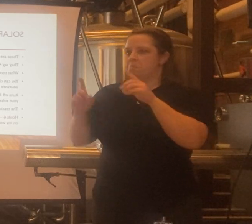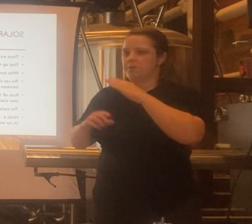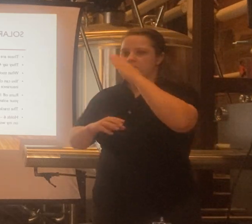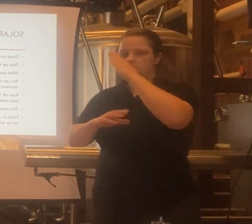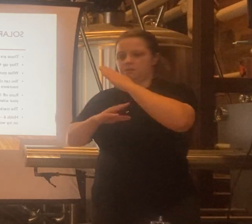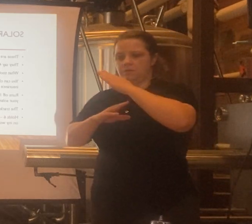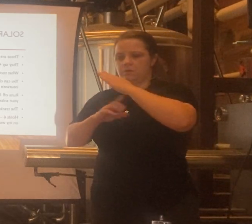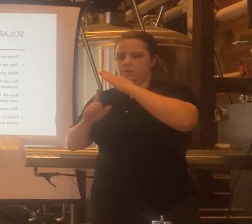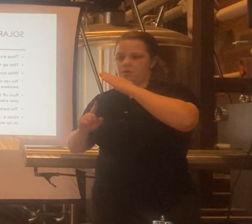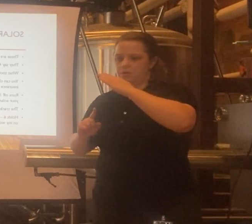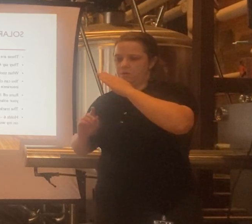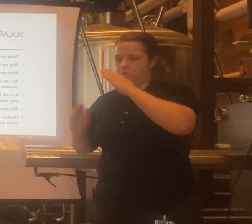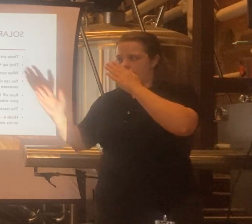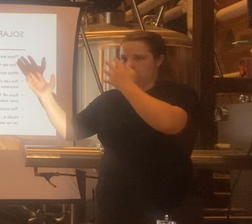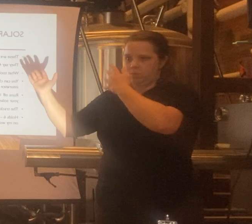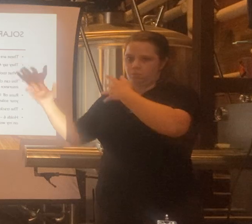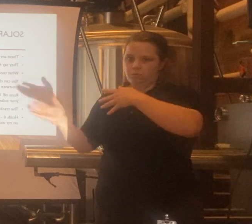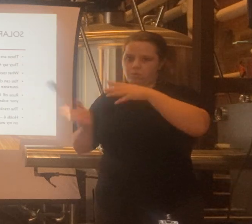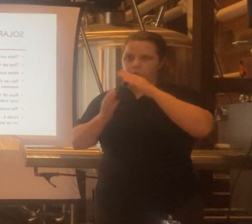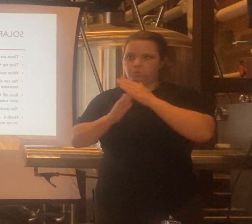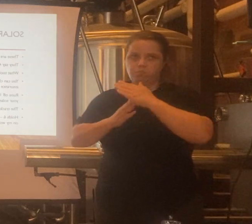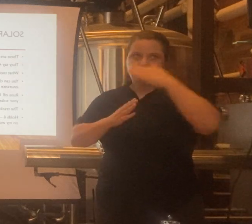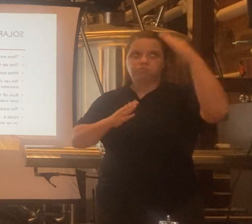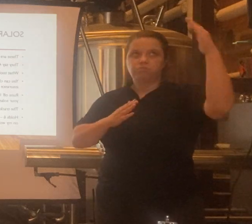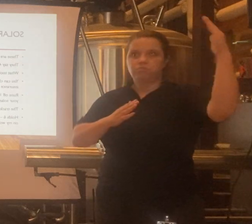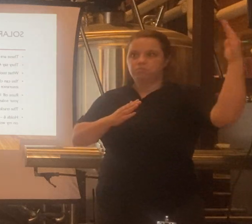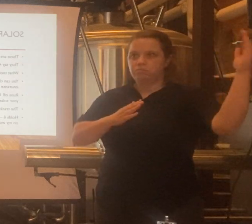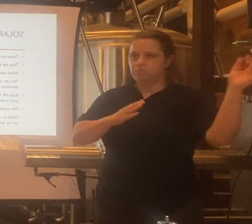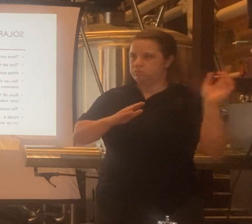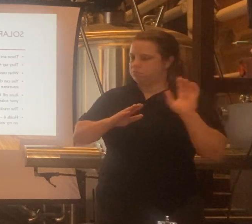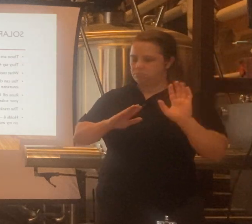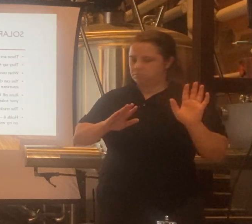see, no, you can't see the wind doodads.